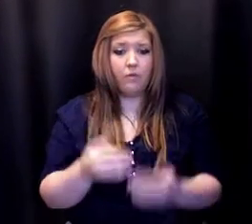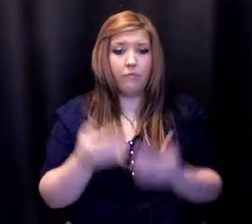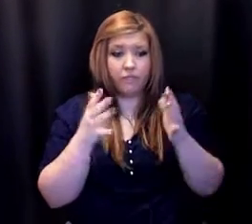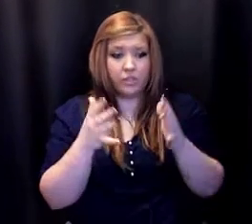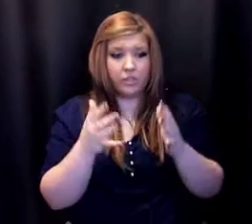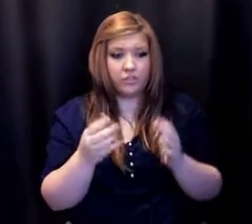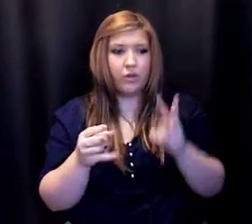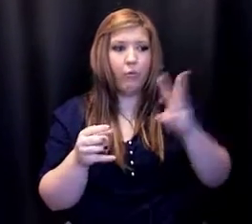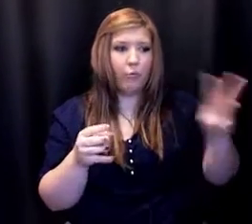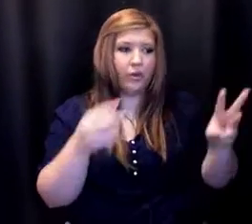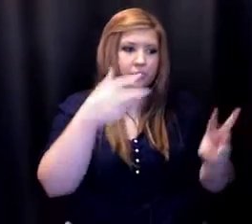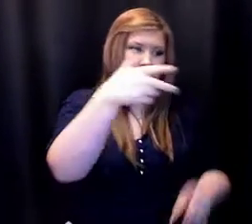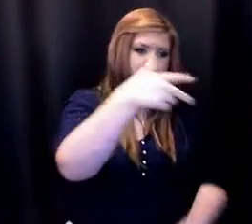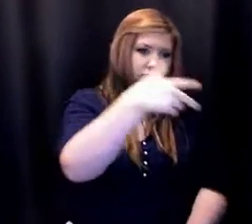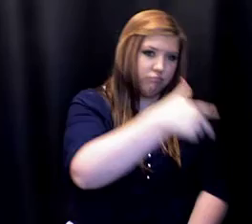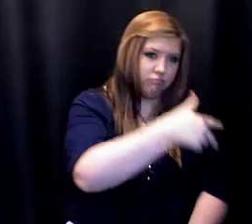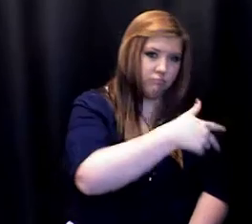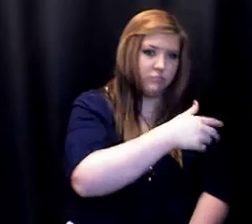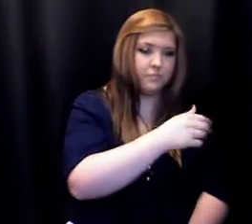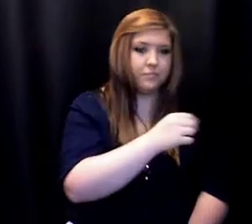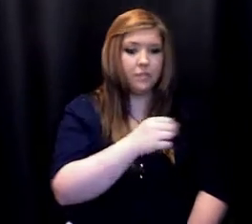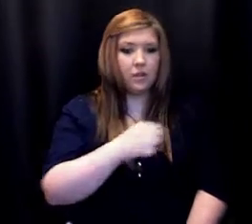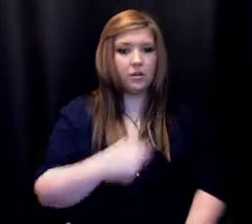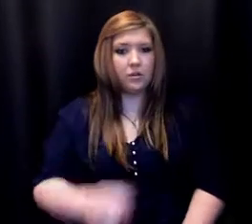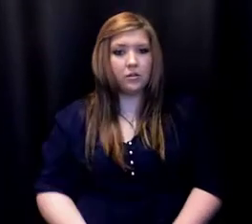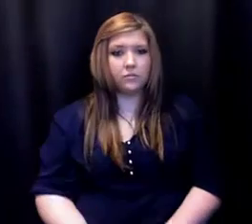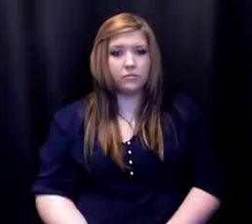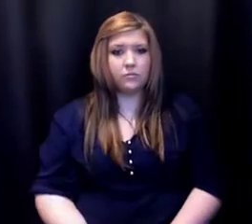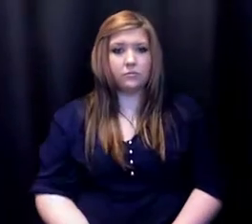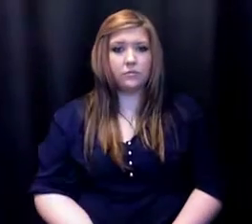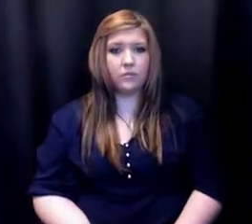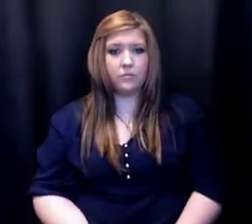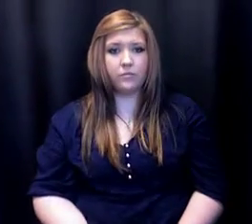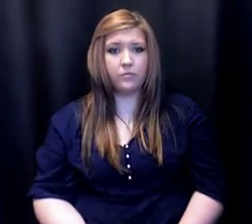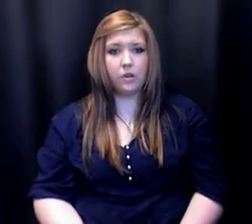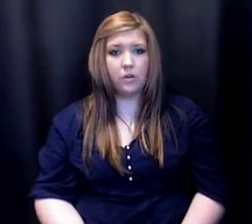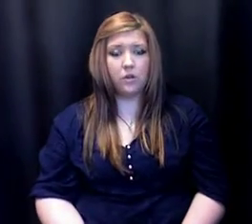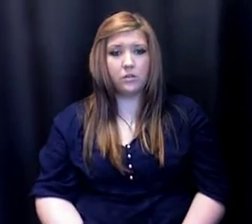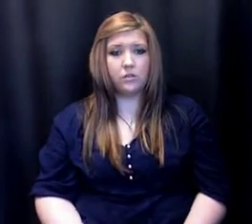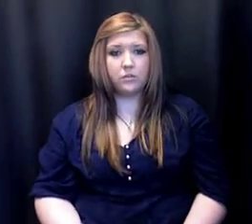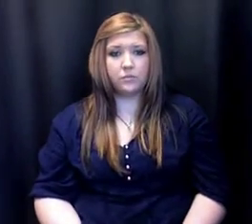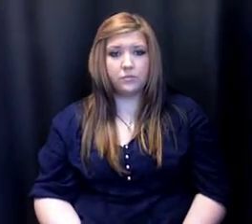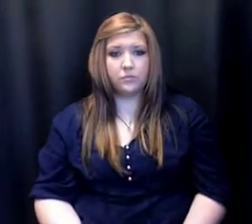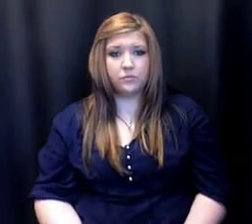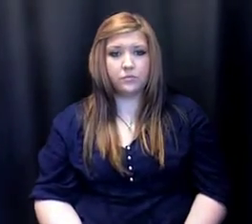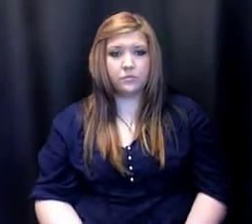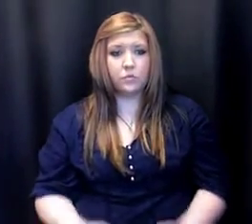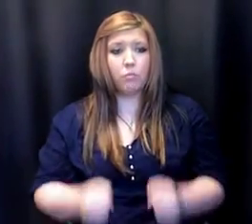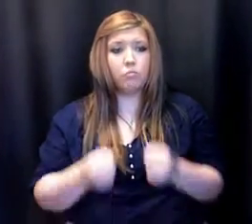When driving there, a few miles outside of where Mount Rushmore is, I saw signs for the